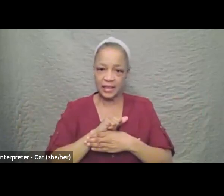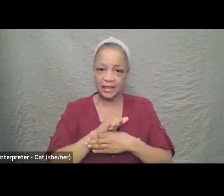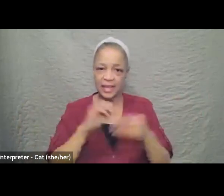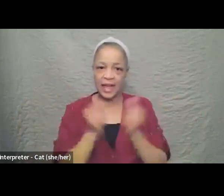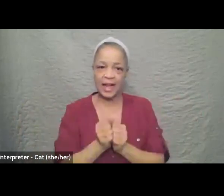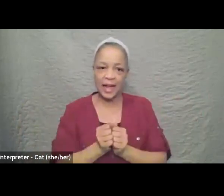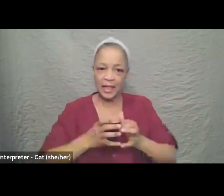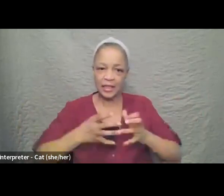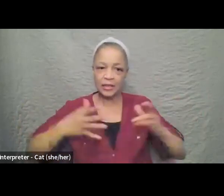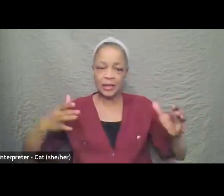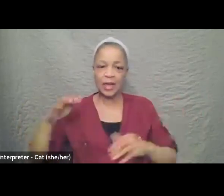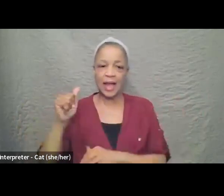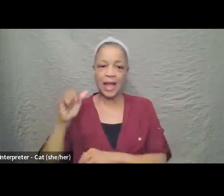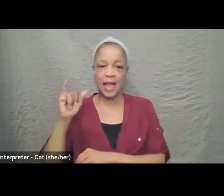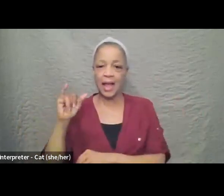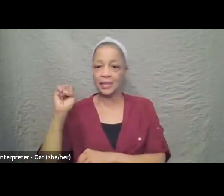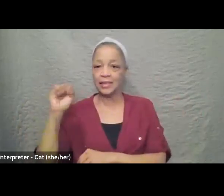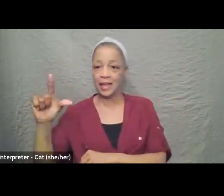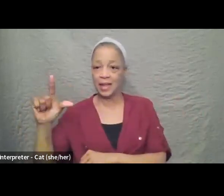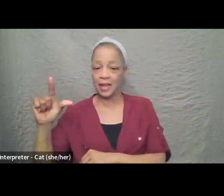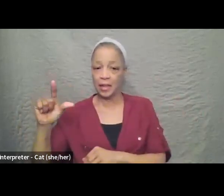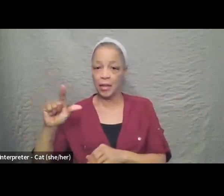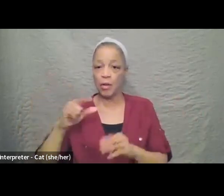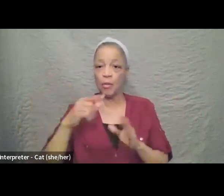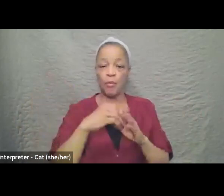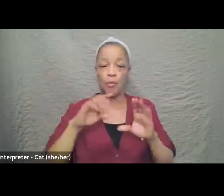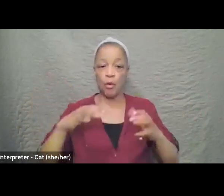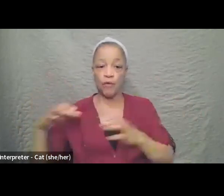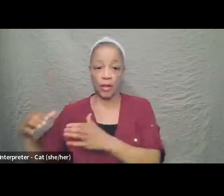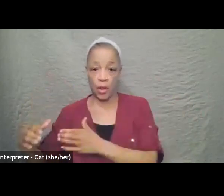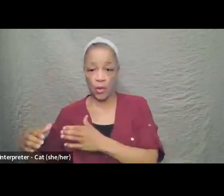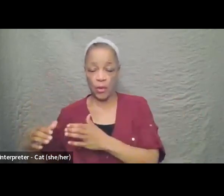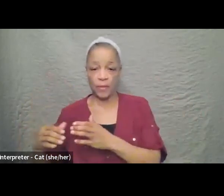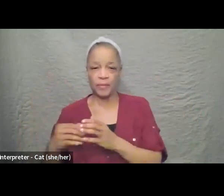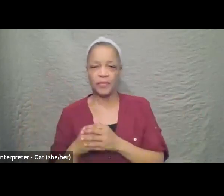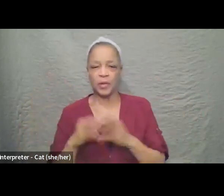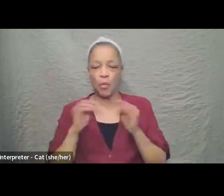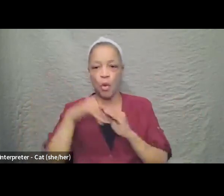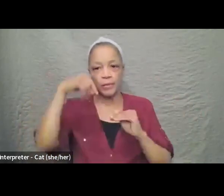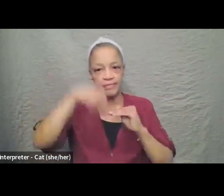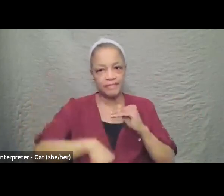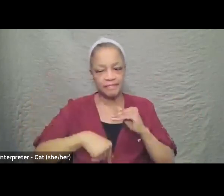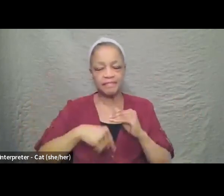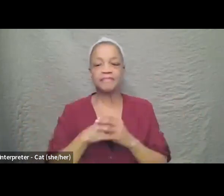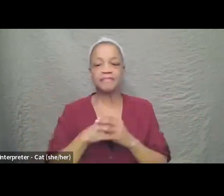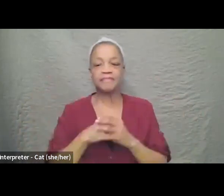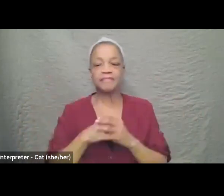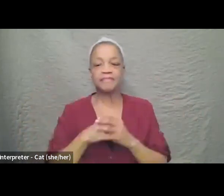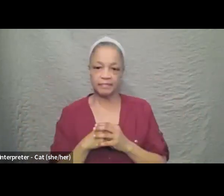expand the ASL portfolio. Now let's look at these in a bit more detail.